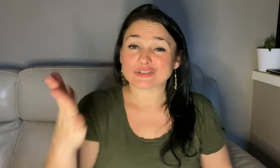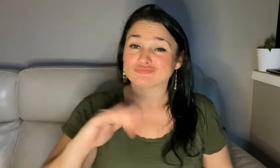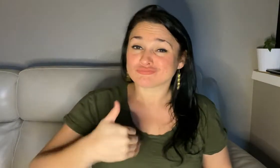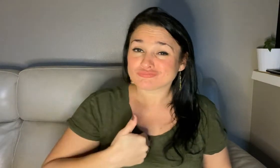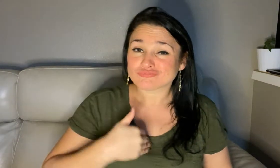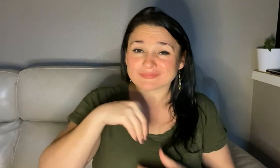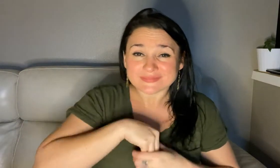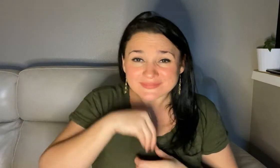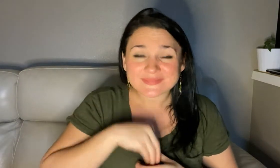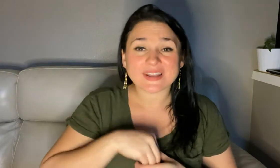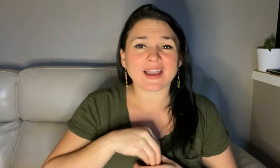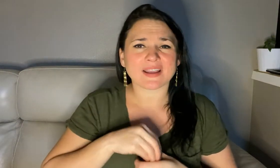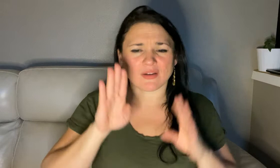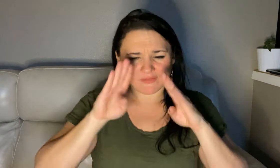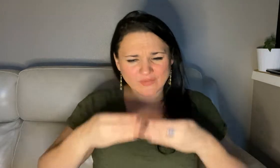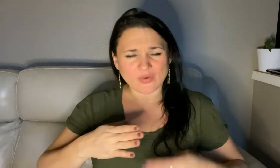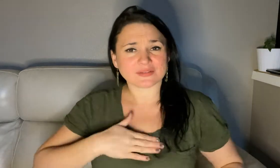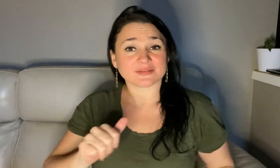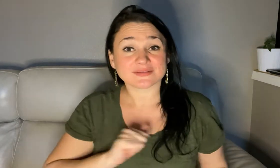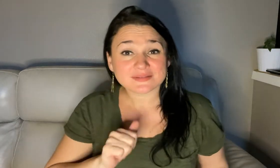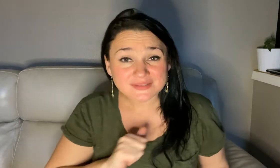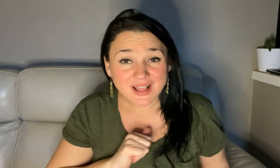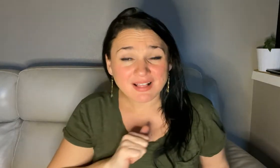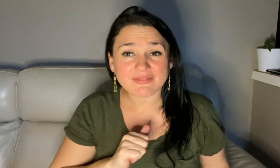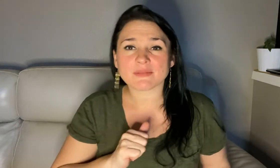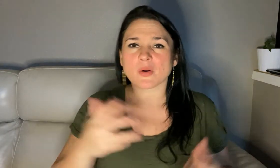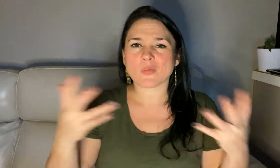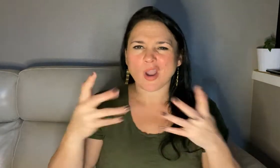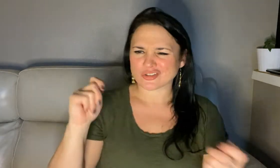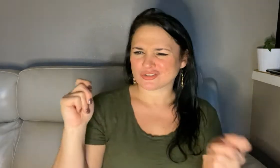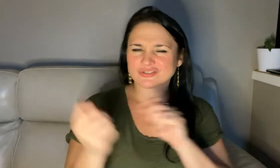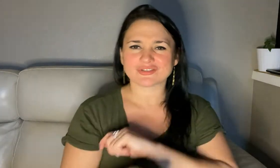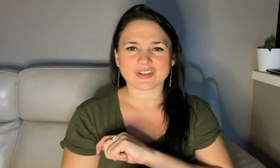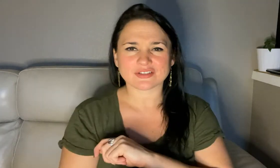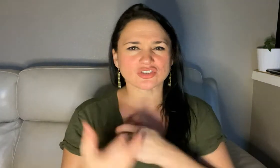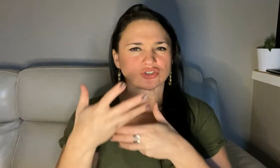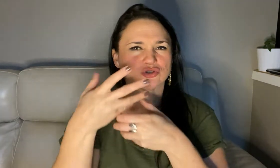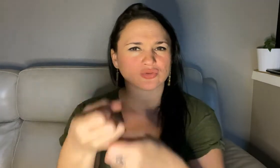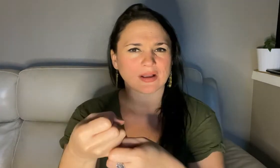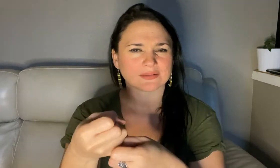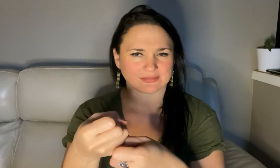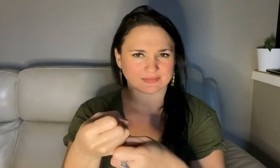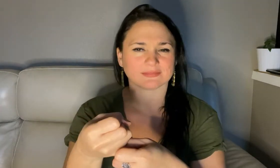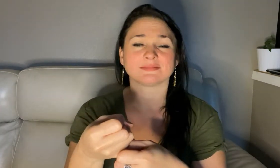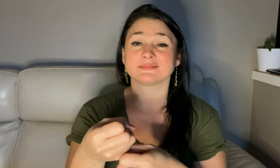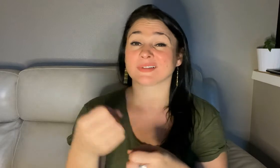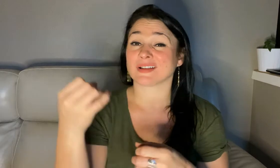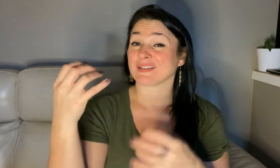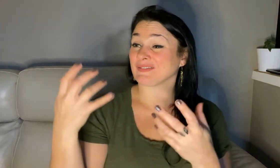meditation. Find your spiritual soul, your inner self. Focus on yourself. What changes would